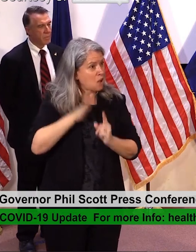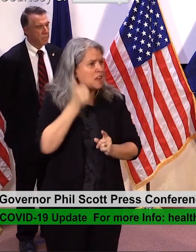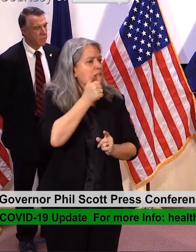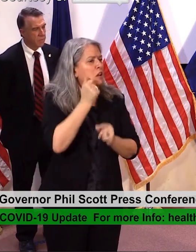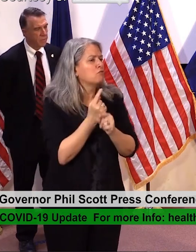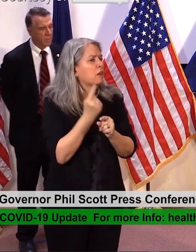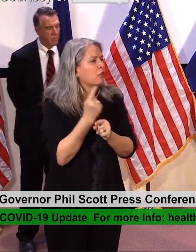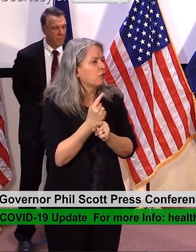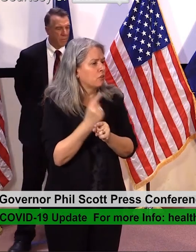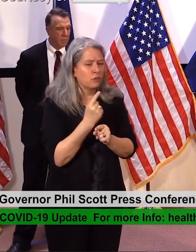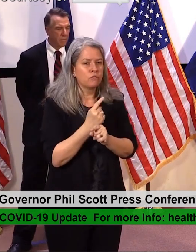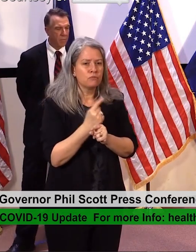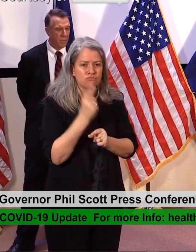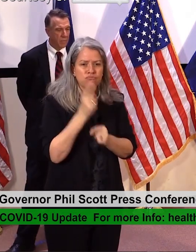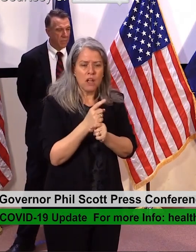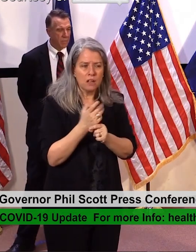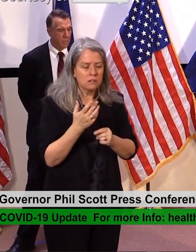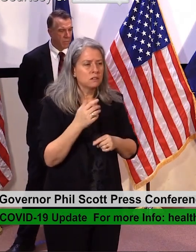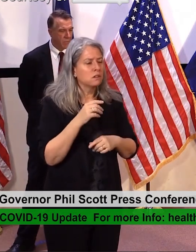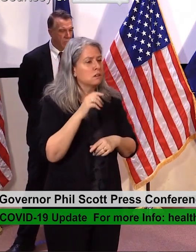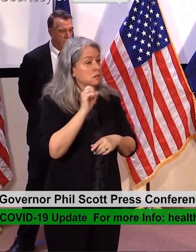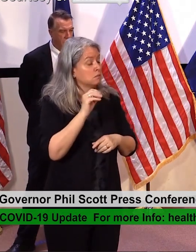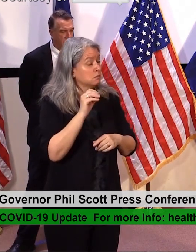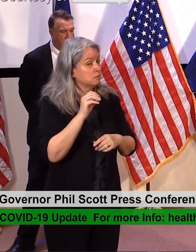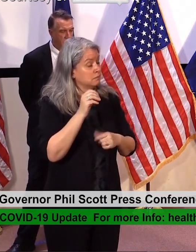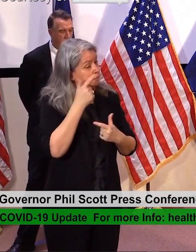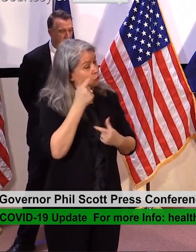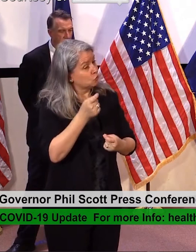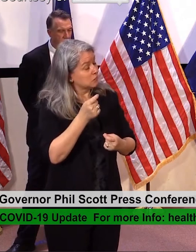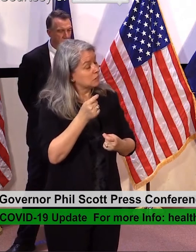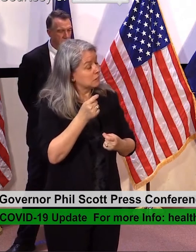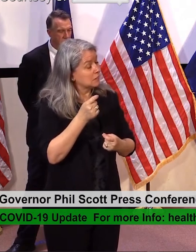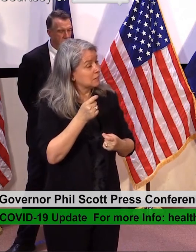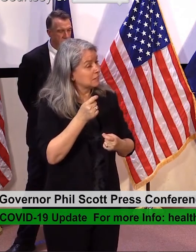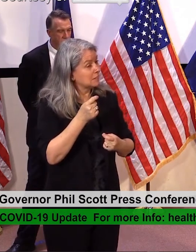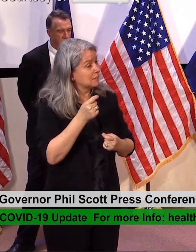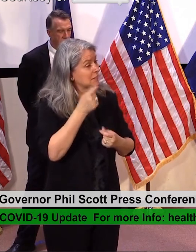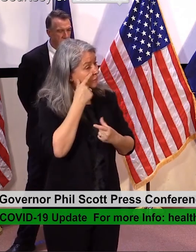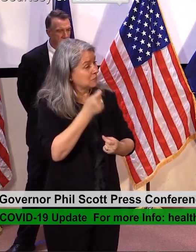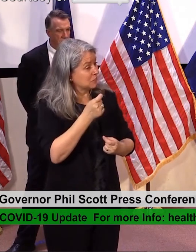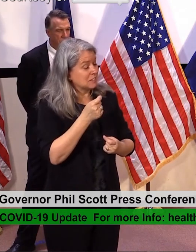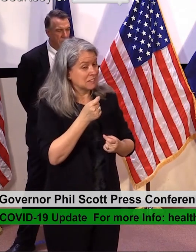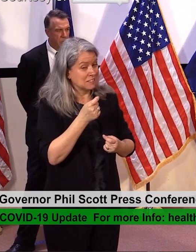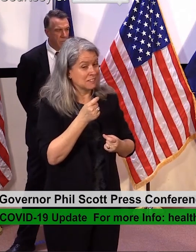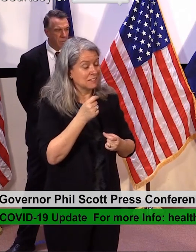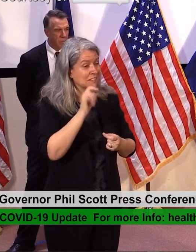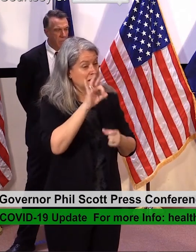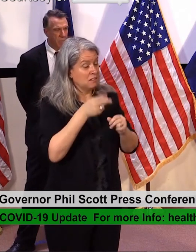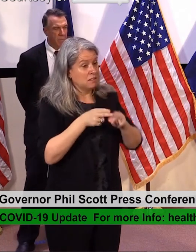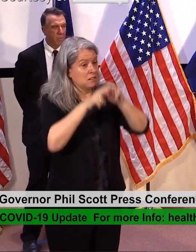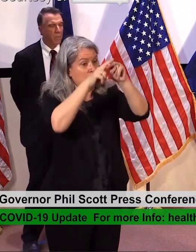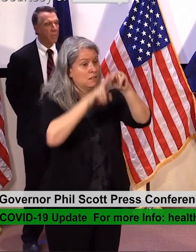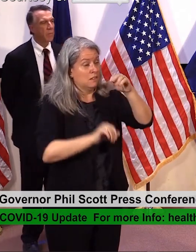day out. And it's going to be an interesting political question whether if the surge